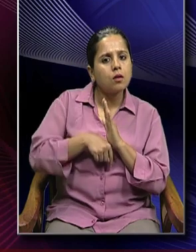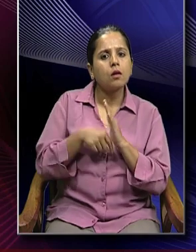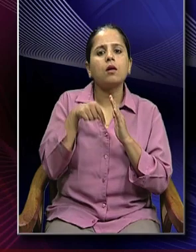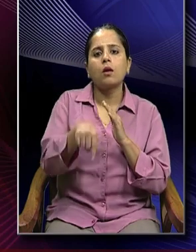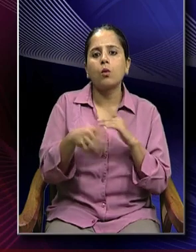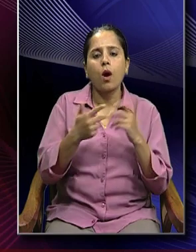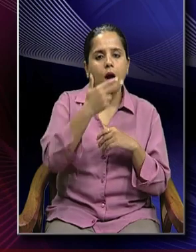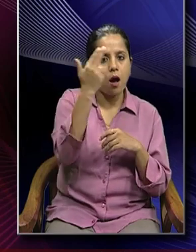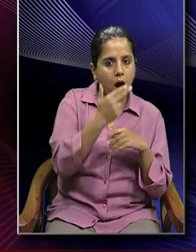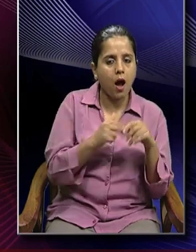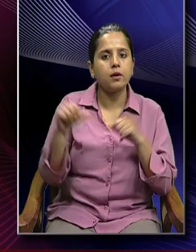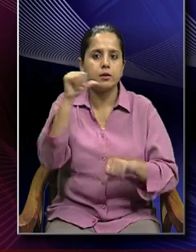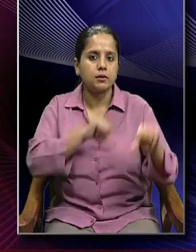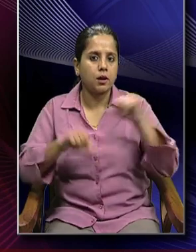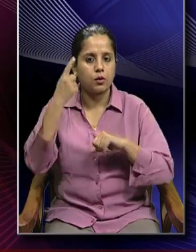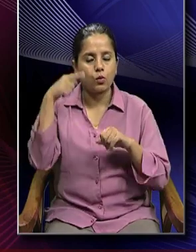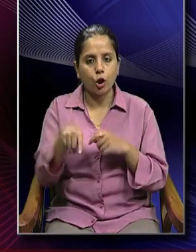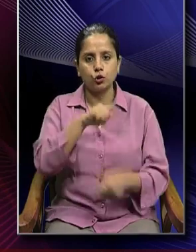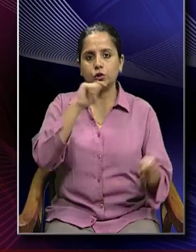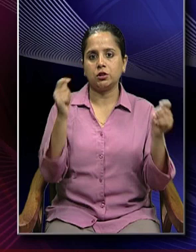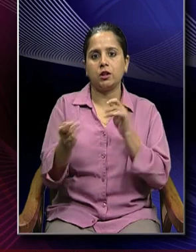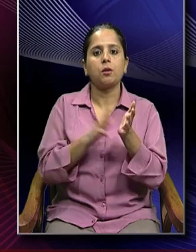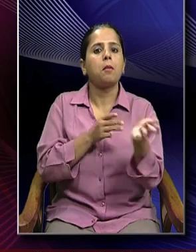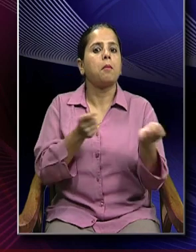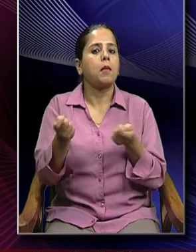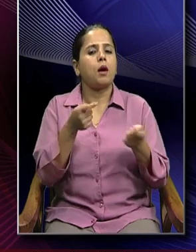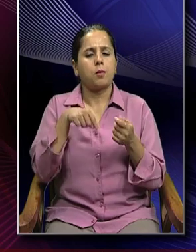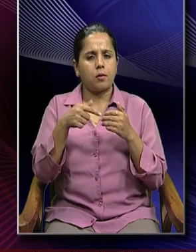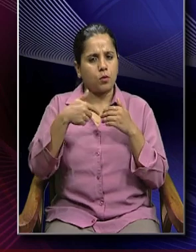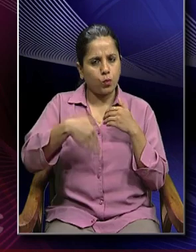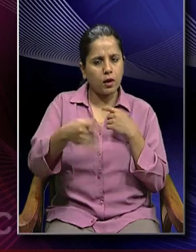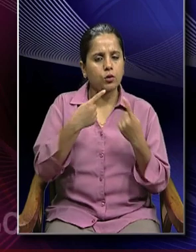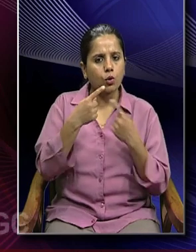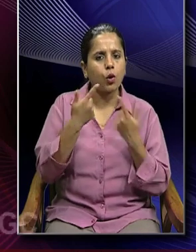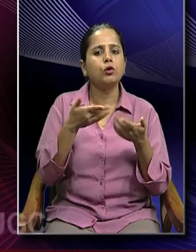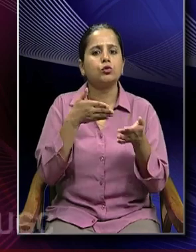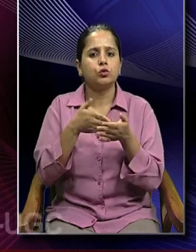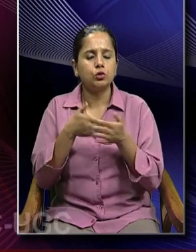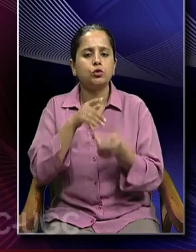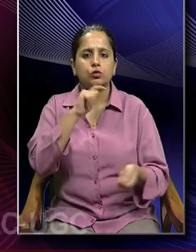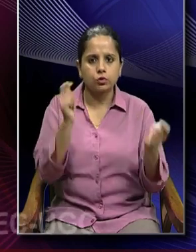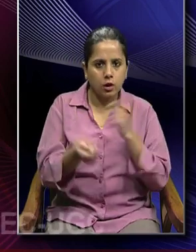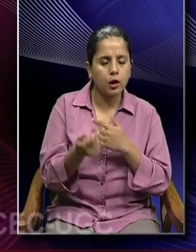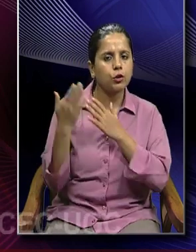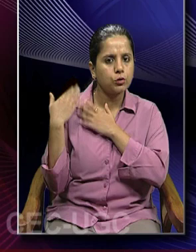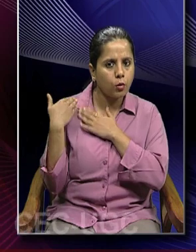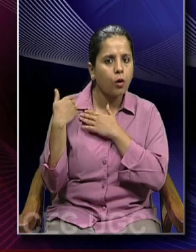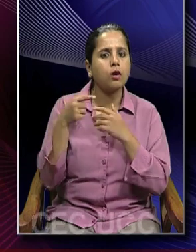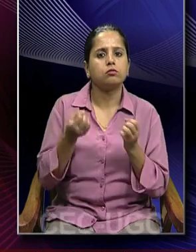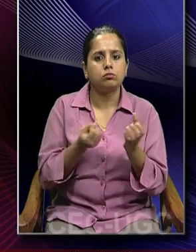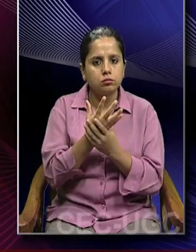the art and science of radical change management, and eventually we will talk about changes, challenges, responses and